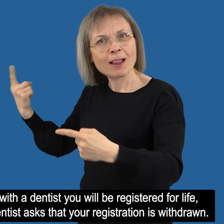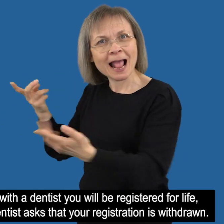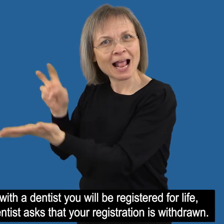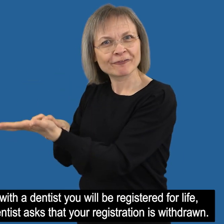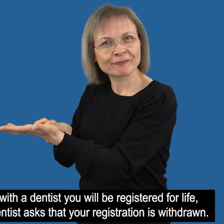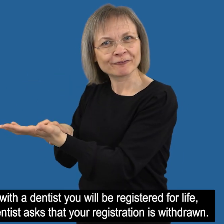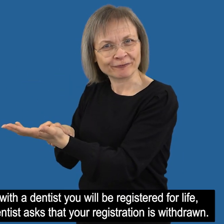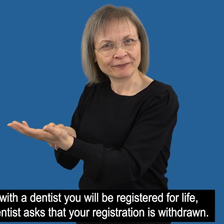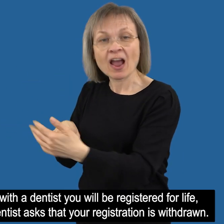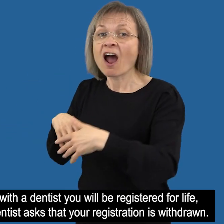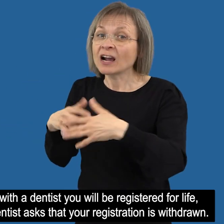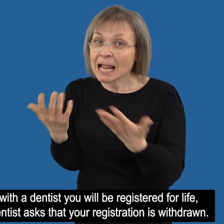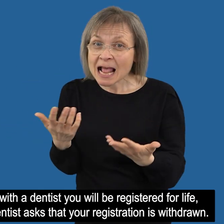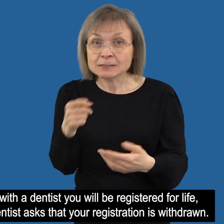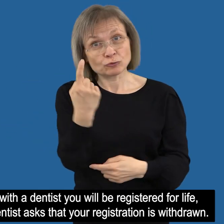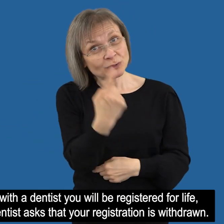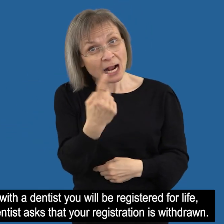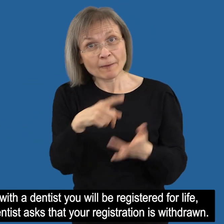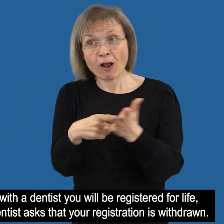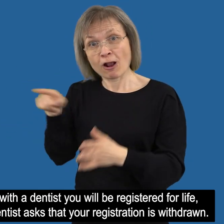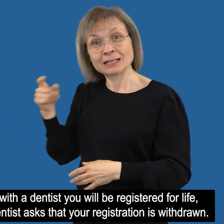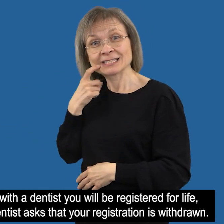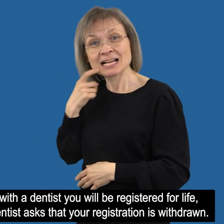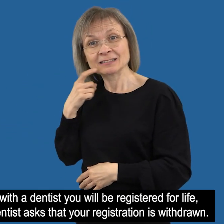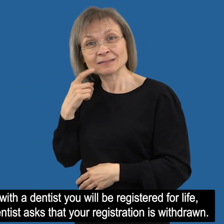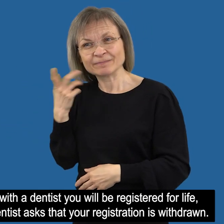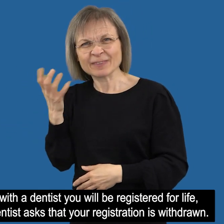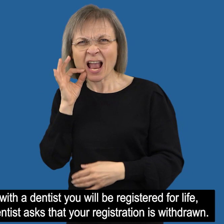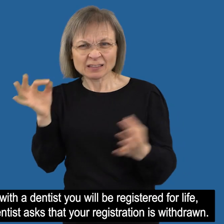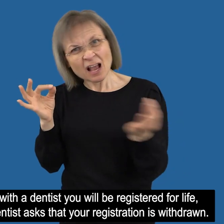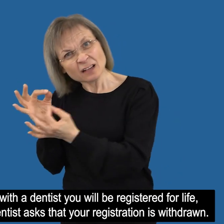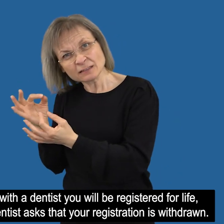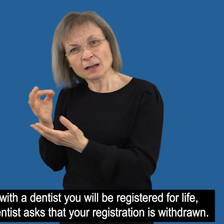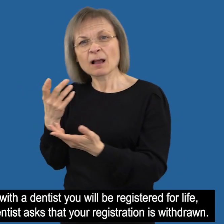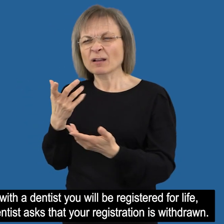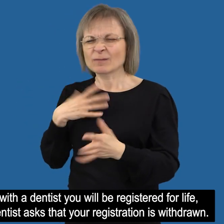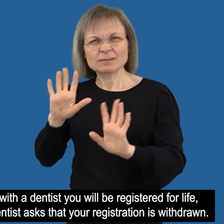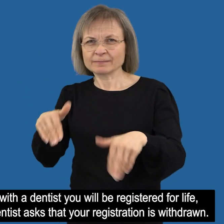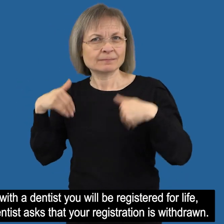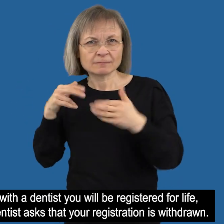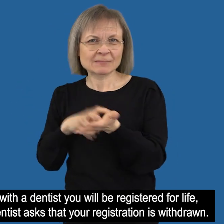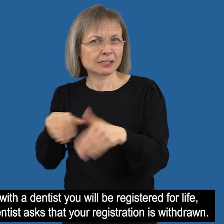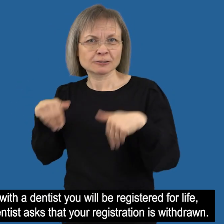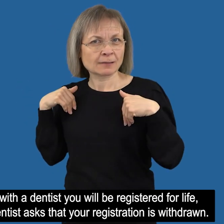When you register with a dentist, you will be registered for life, unless you or your dentist asks that your registration is